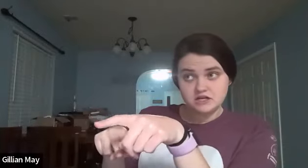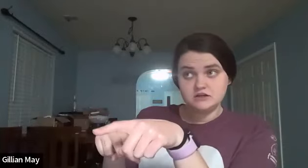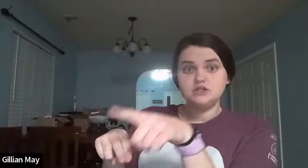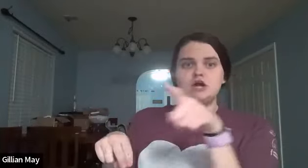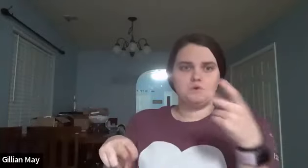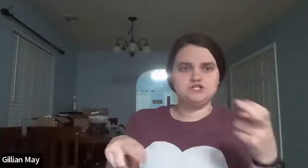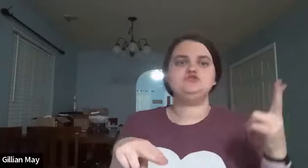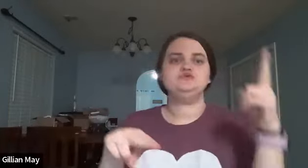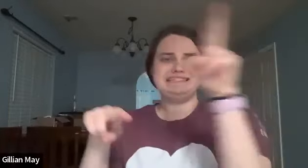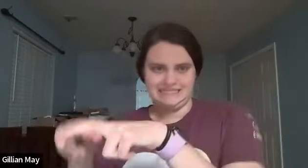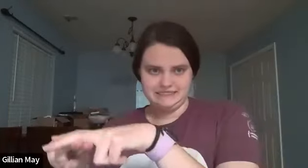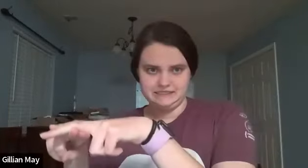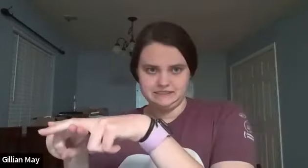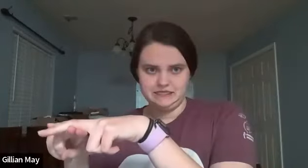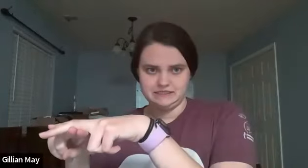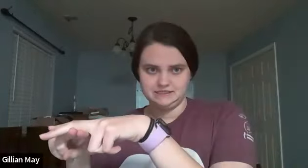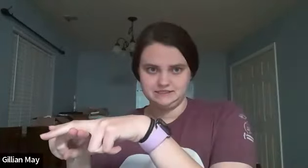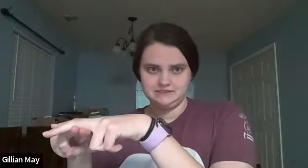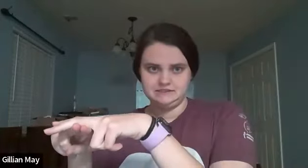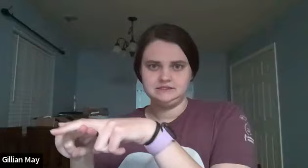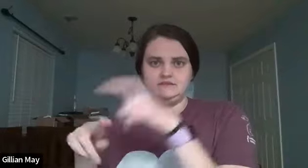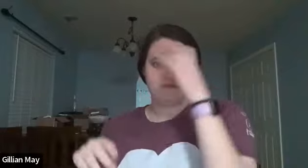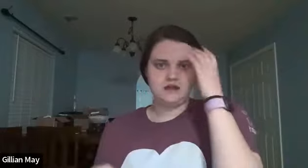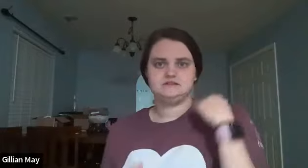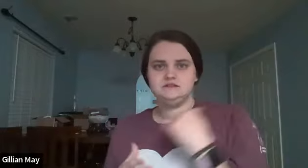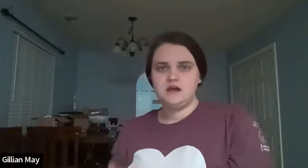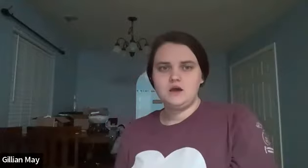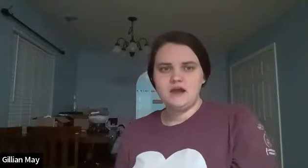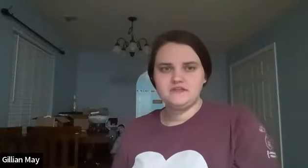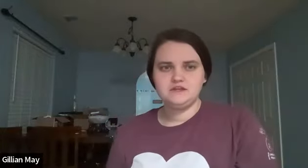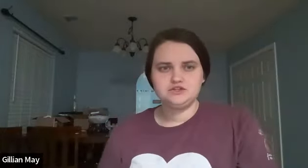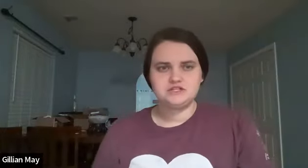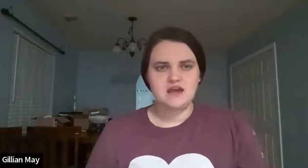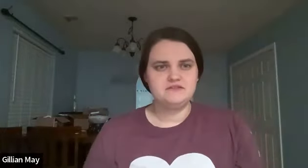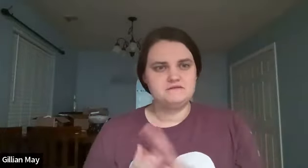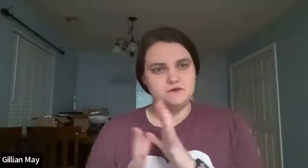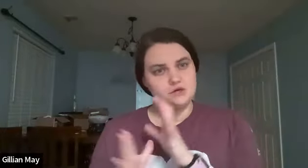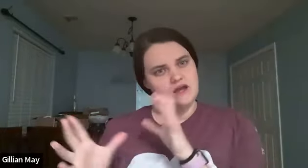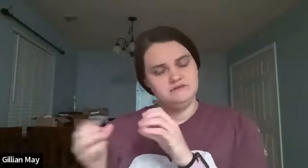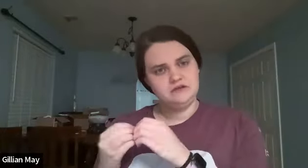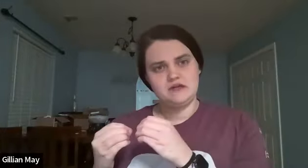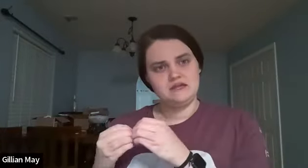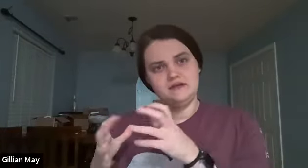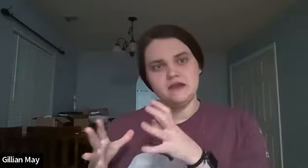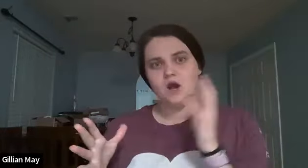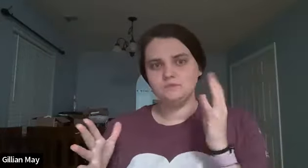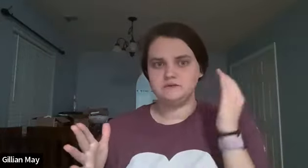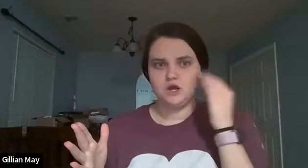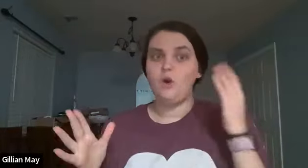chair? I want you to sit in it. That. I think usually having the verb kind of near that end like that helps them know, oh,